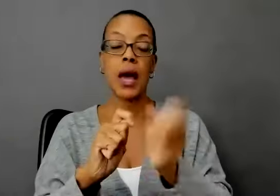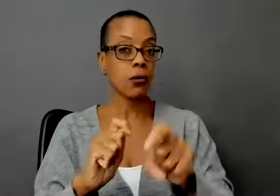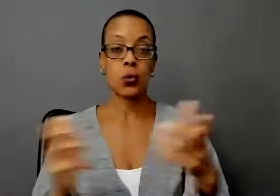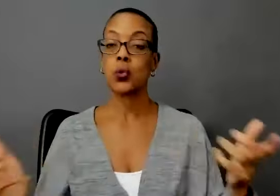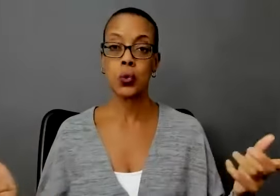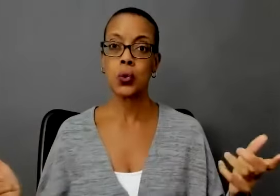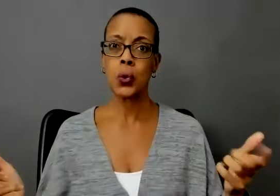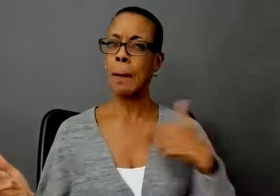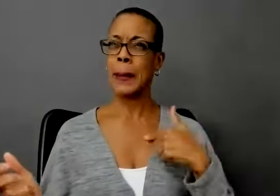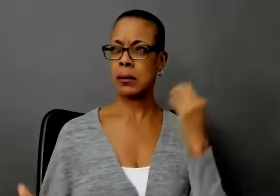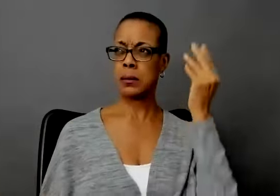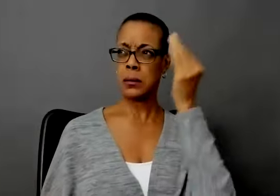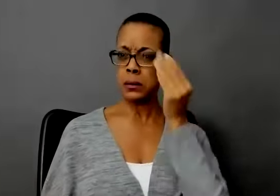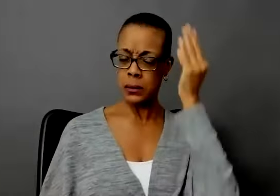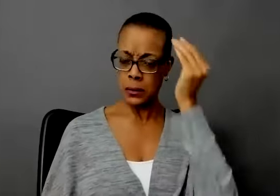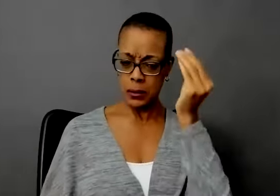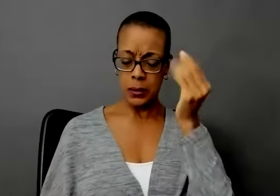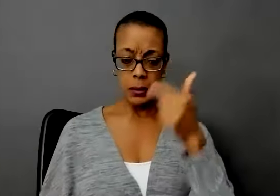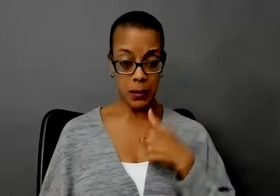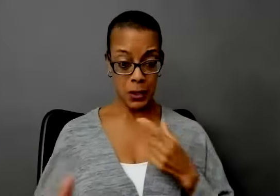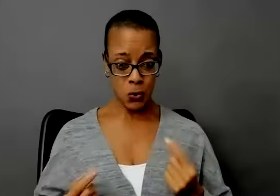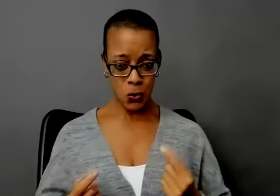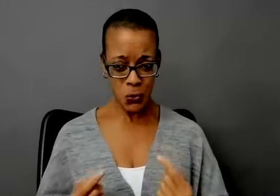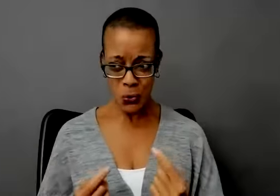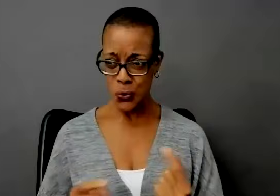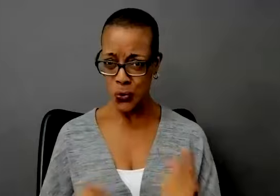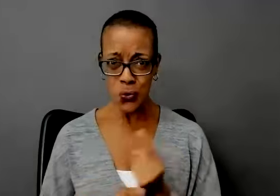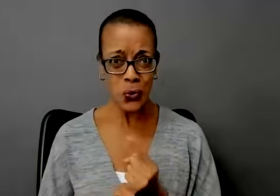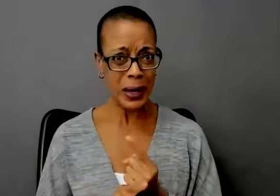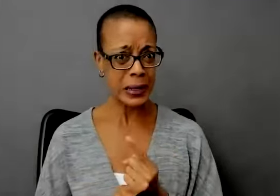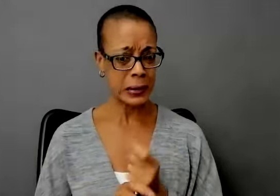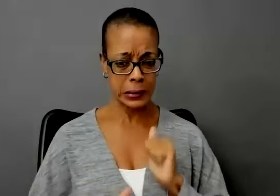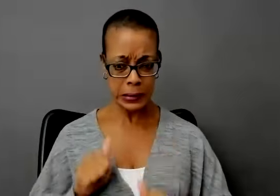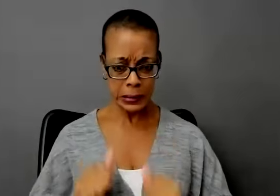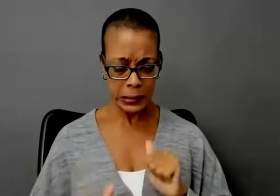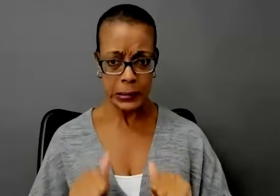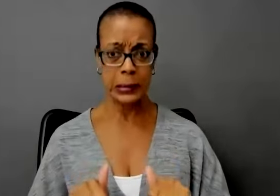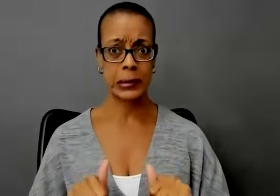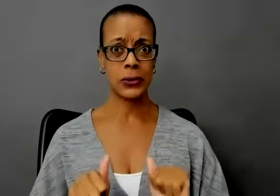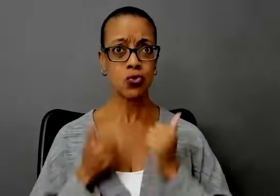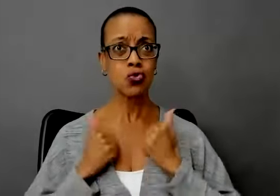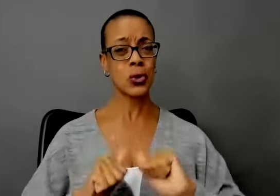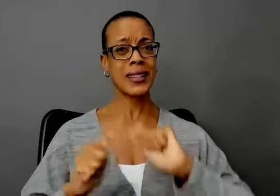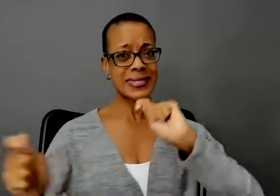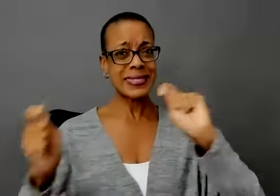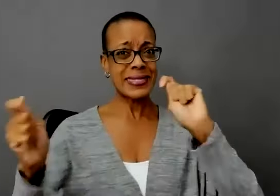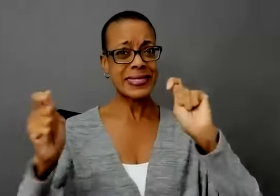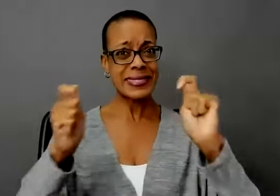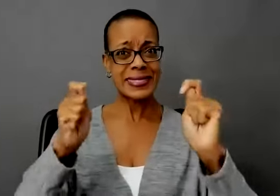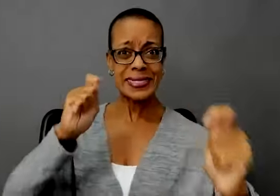if what I was doing was the right thing to do in setting out to change the law, and knowing